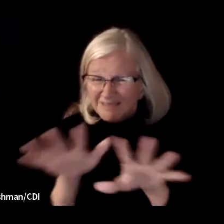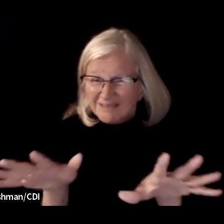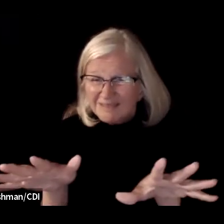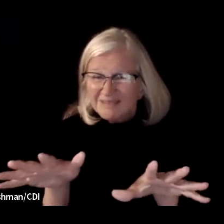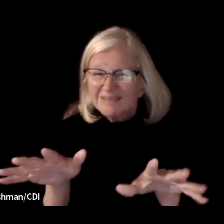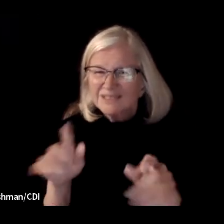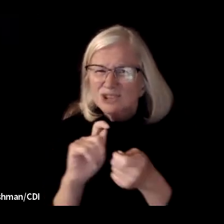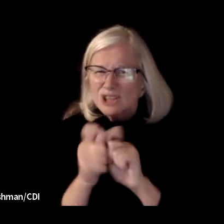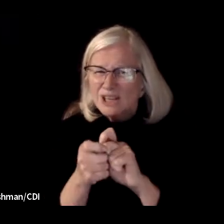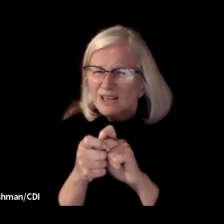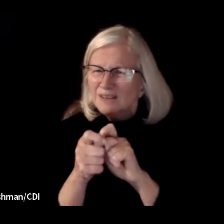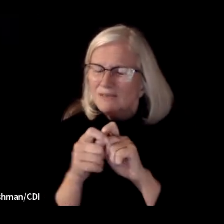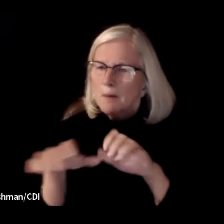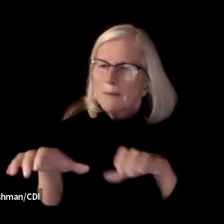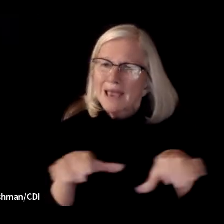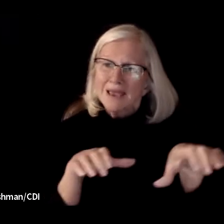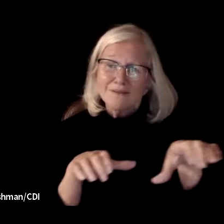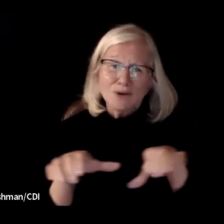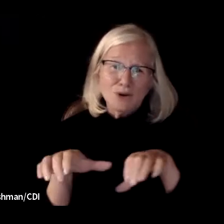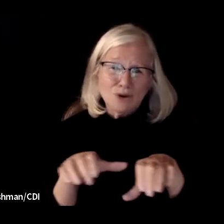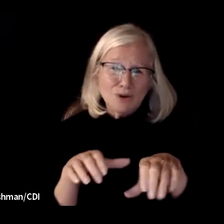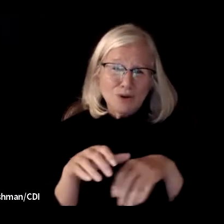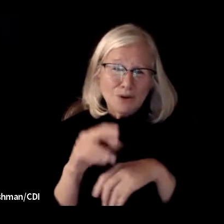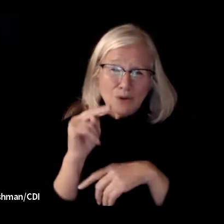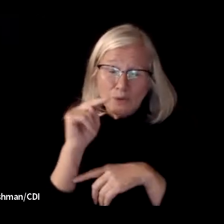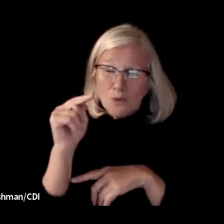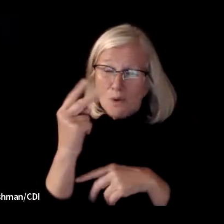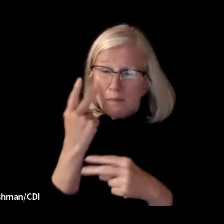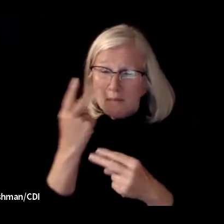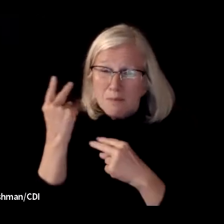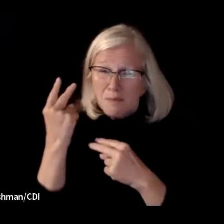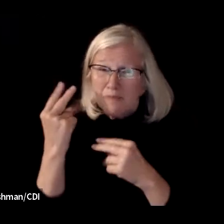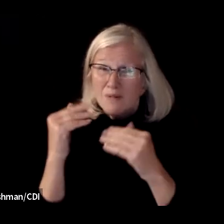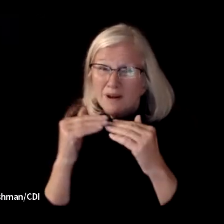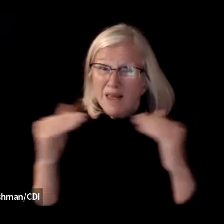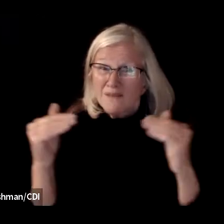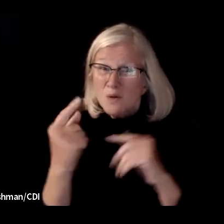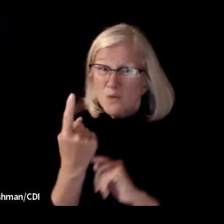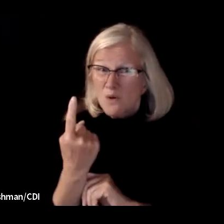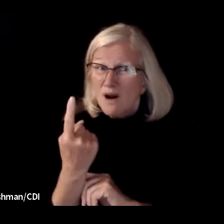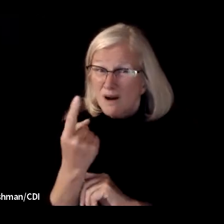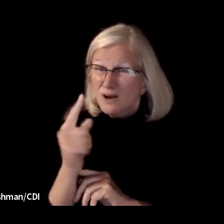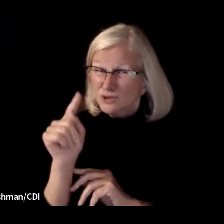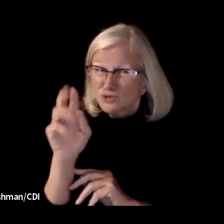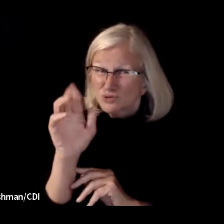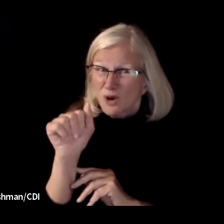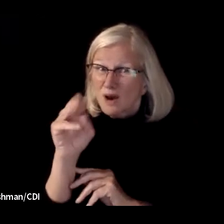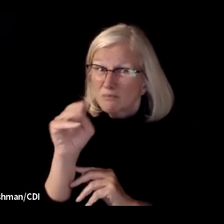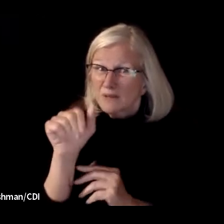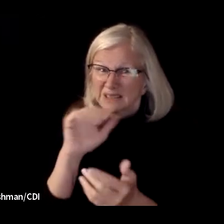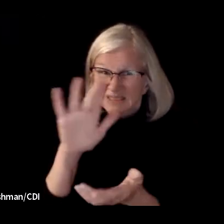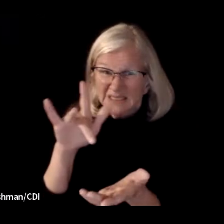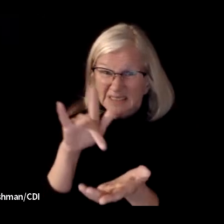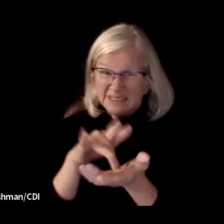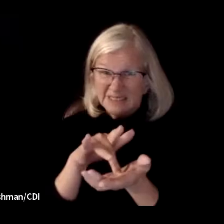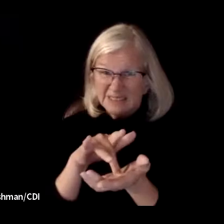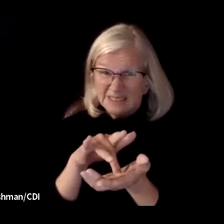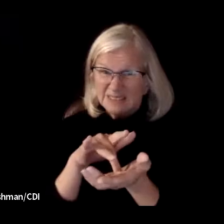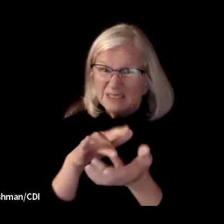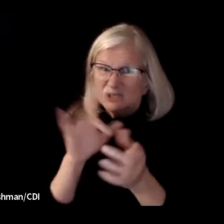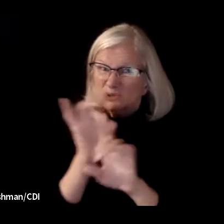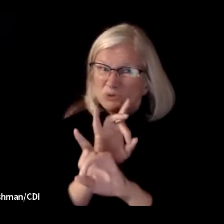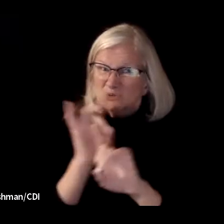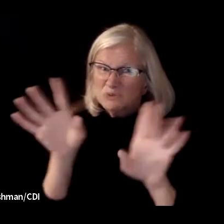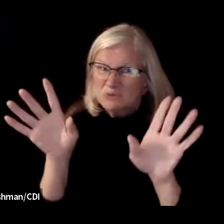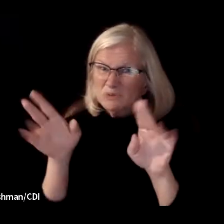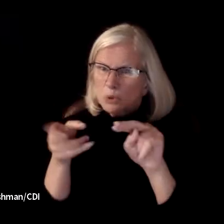also state that, North Memorial is a level 1 trauma center, and the trauma volumes that we've seen have escalated